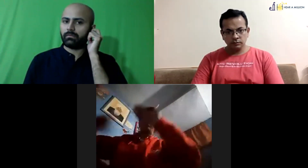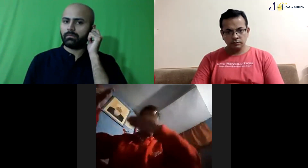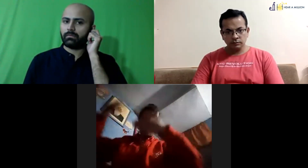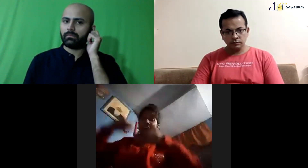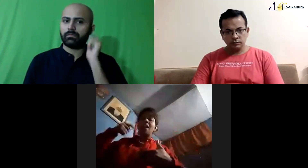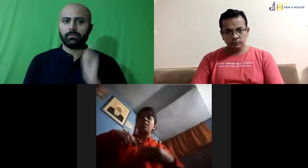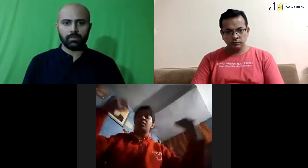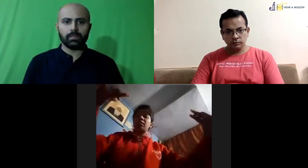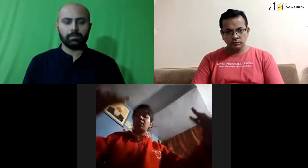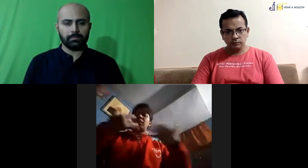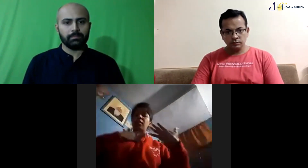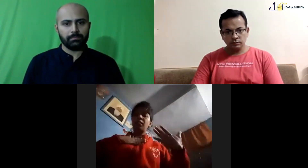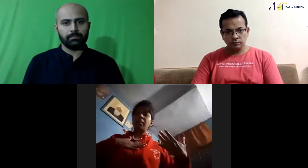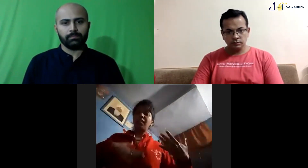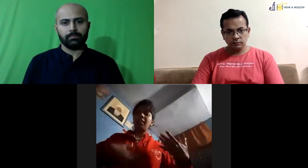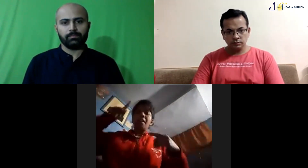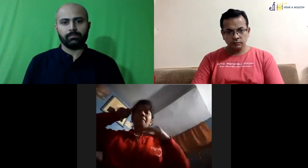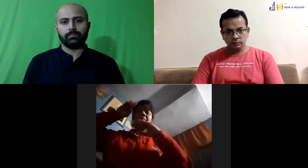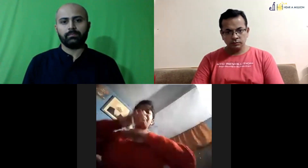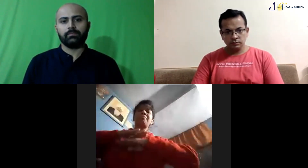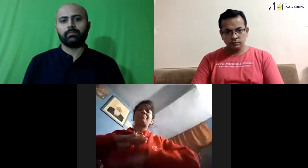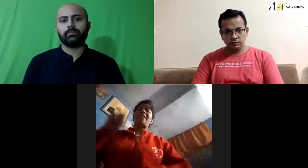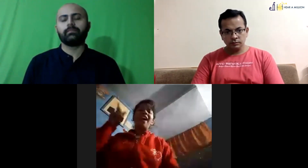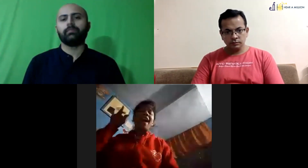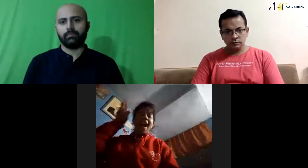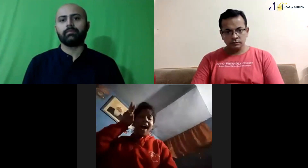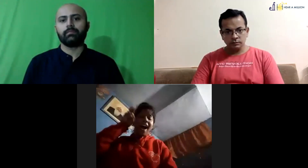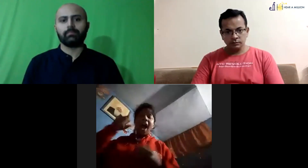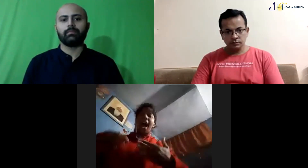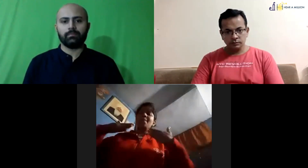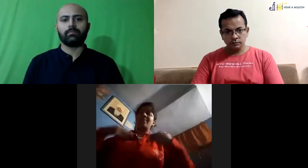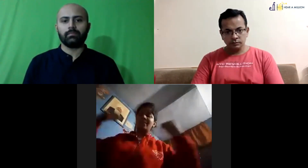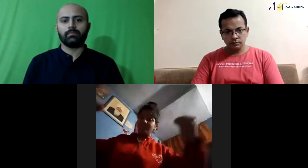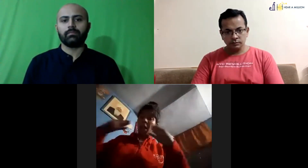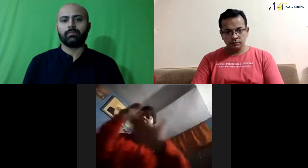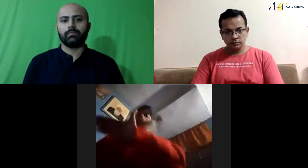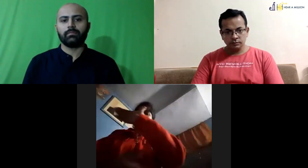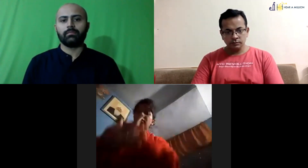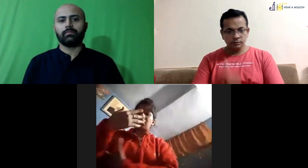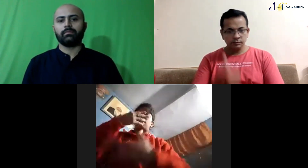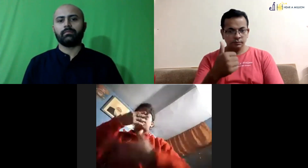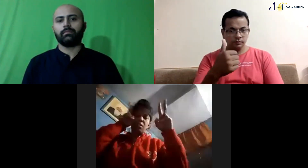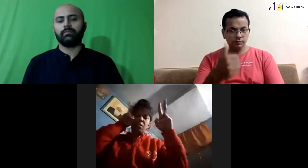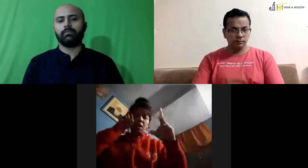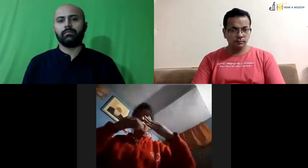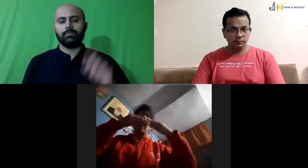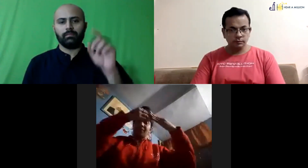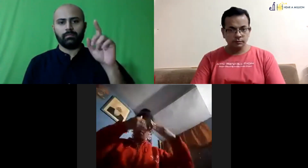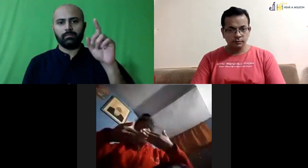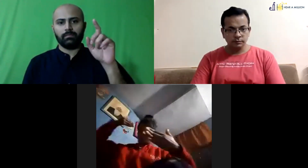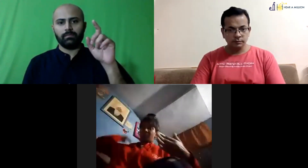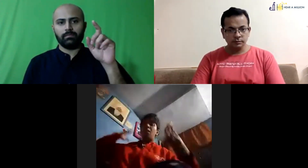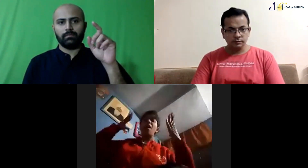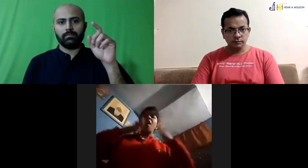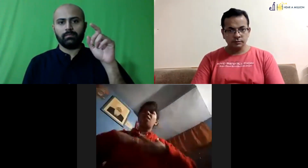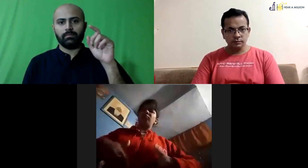other people also, so we can make the changes and we would know the requirement and the need of the Usher syndrome people, so that they